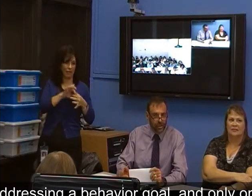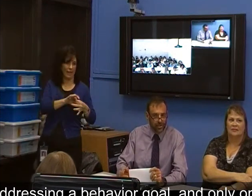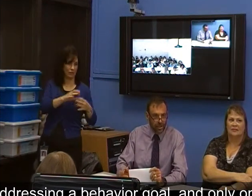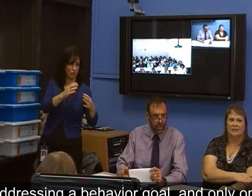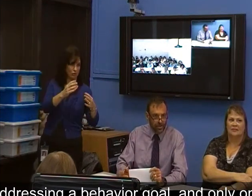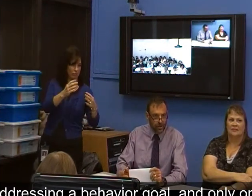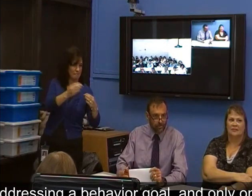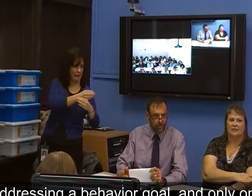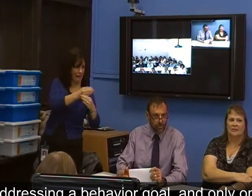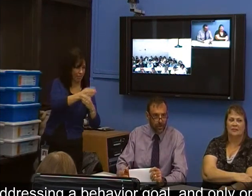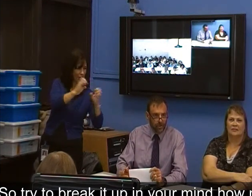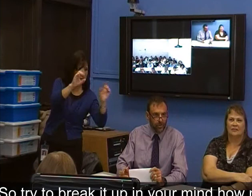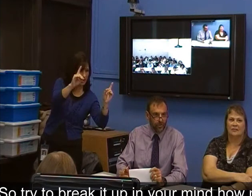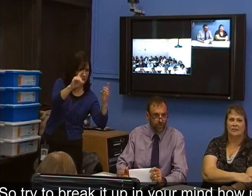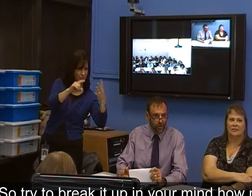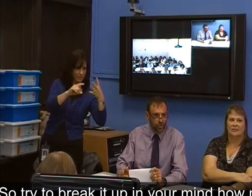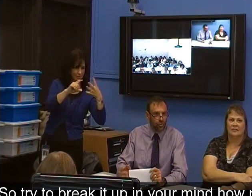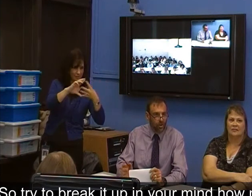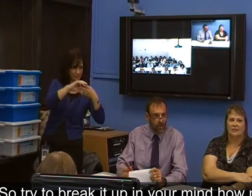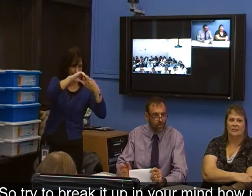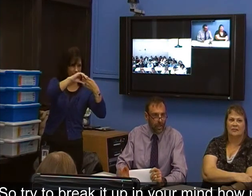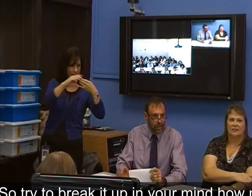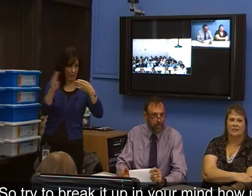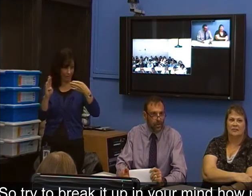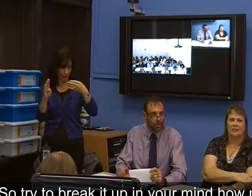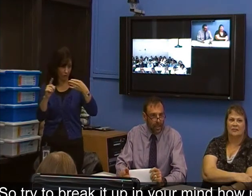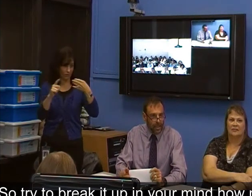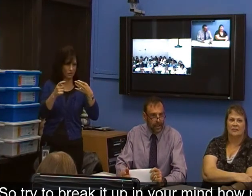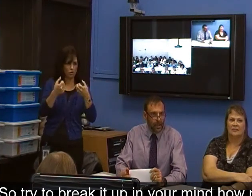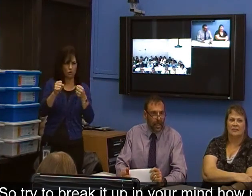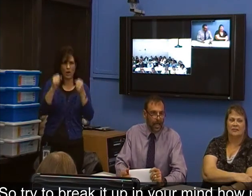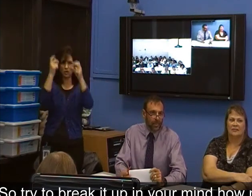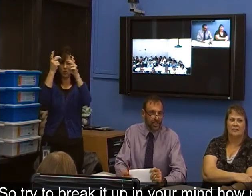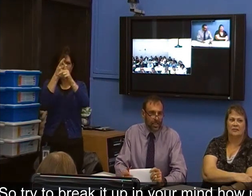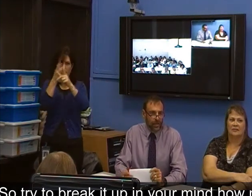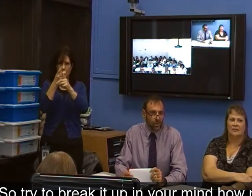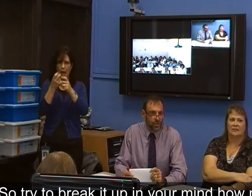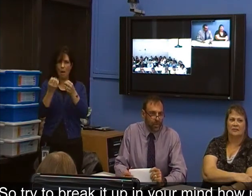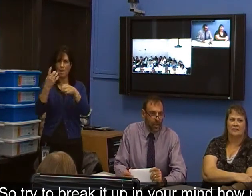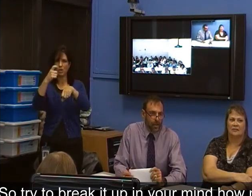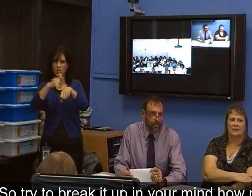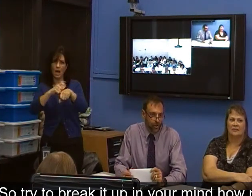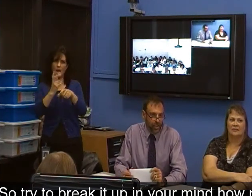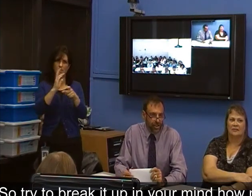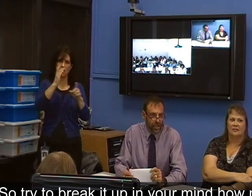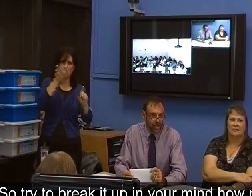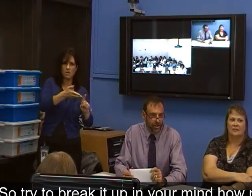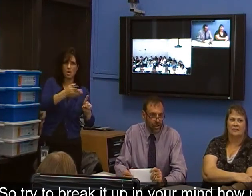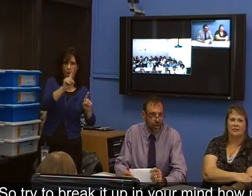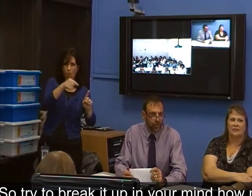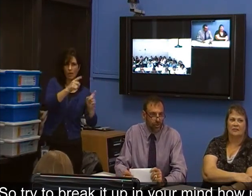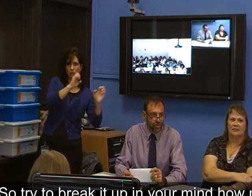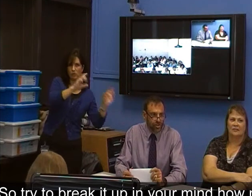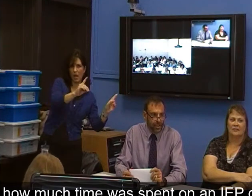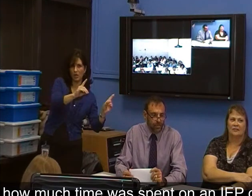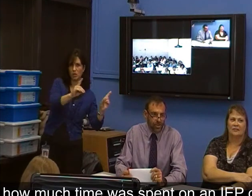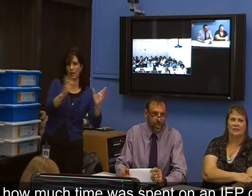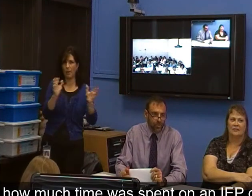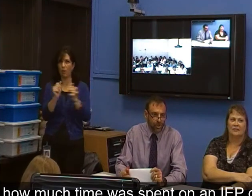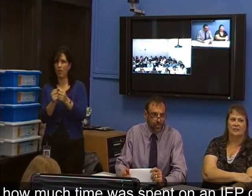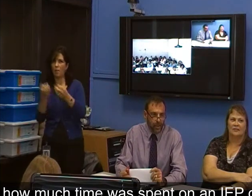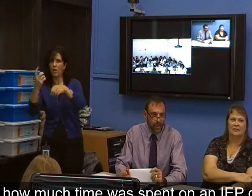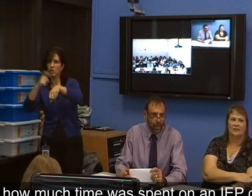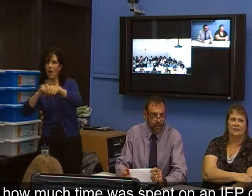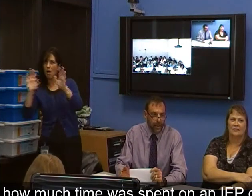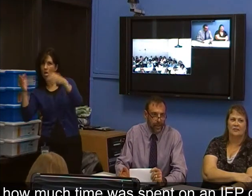to education. So try to break it up in your mind, how much time was spent on pure education versus how much